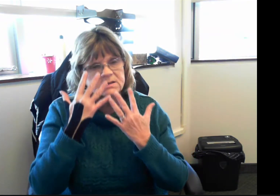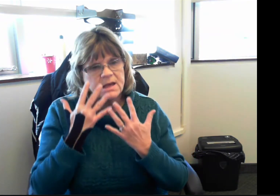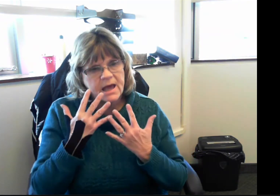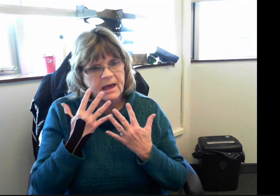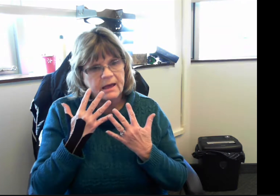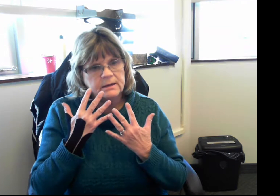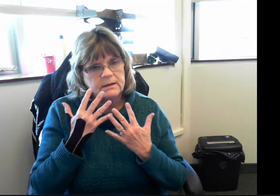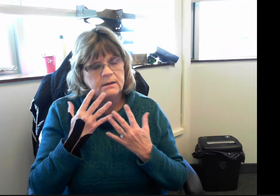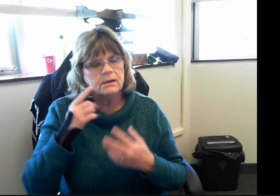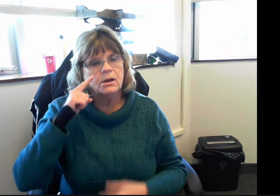sad,